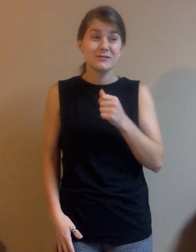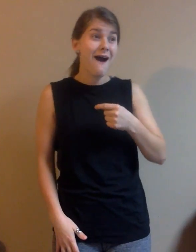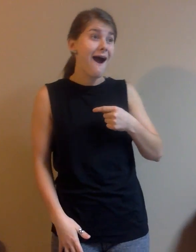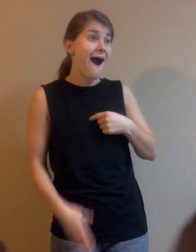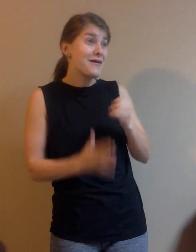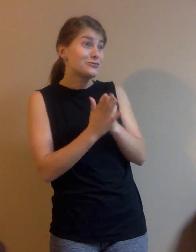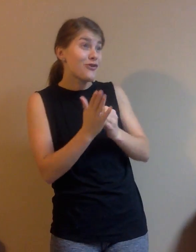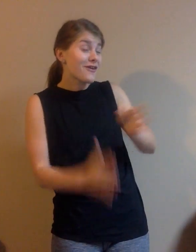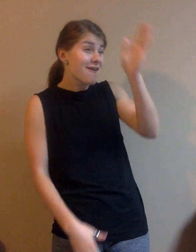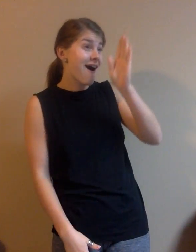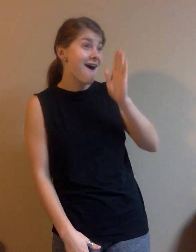a minute.